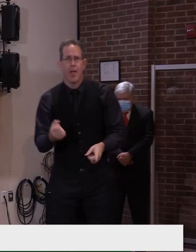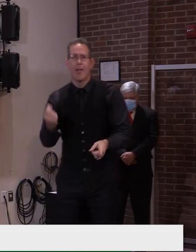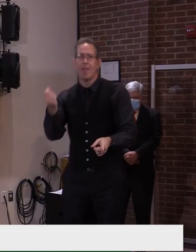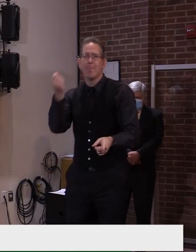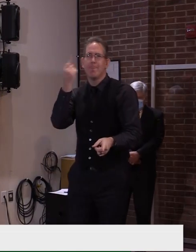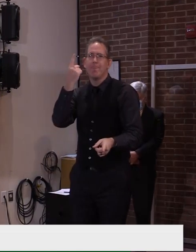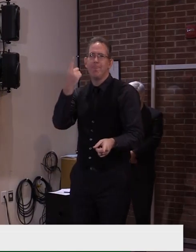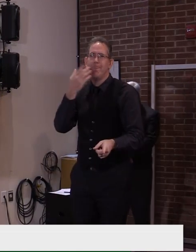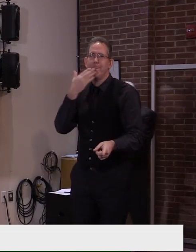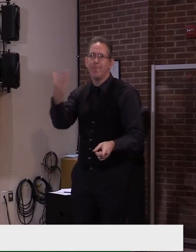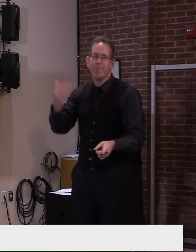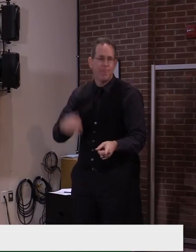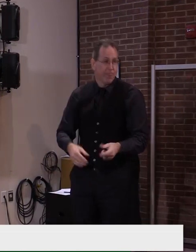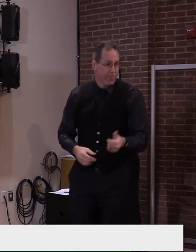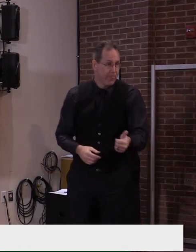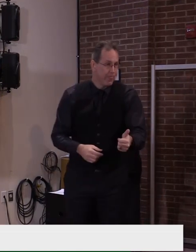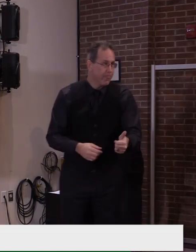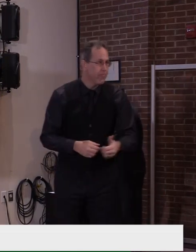Brianna, NBC5.